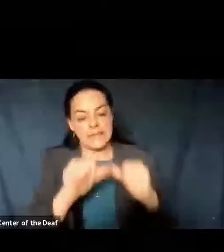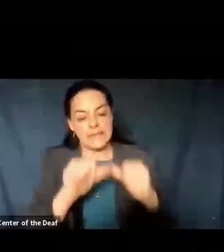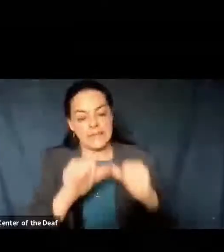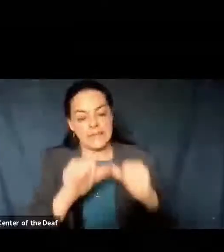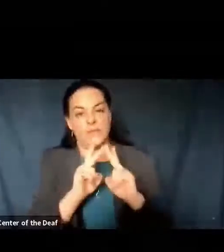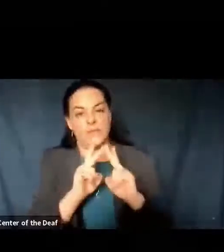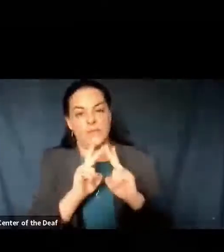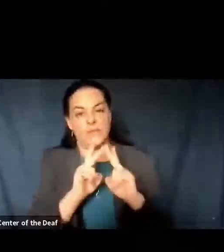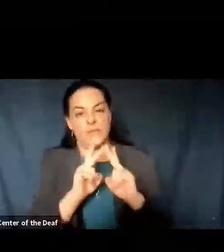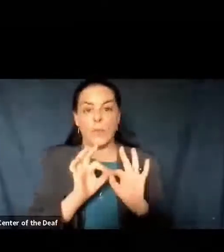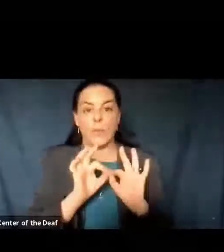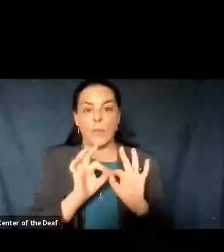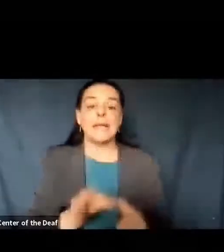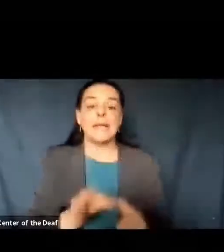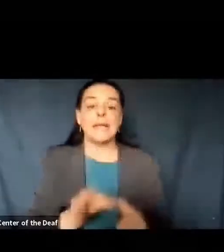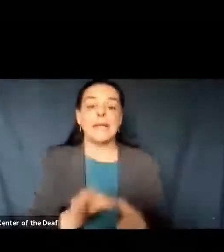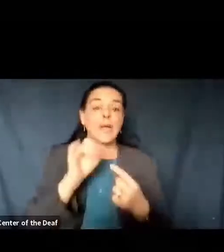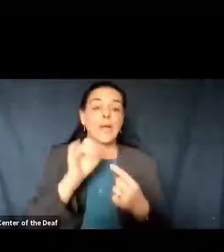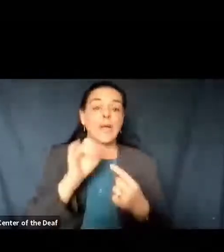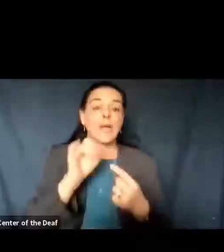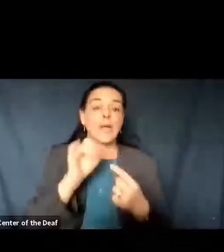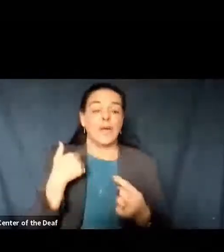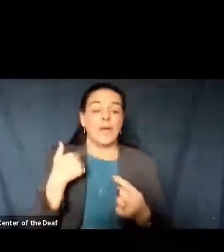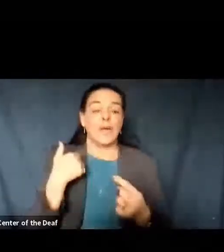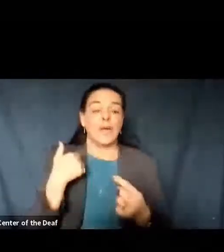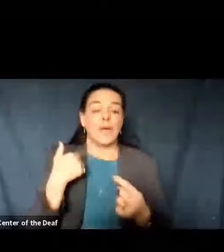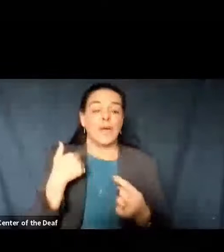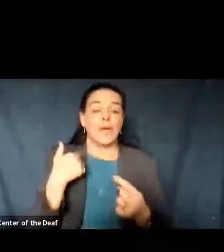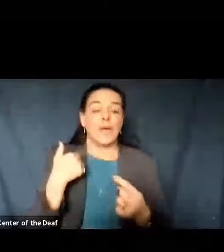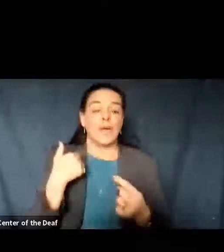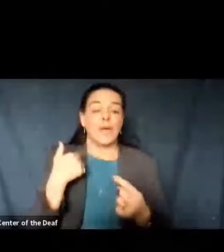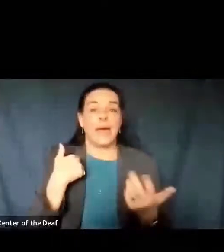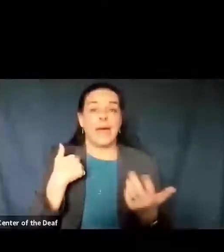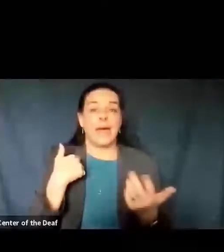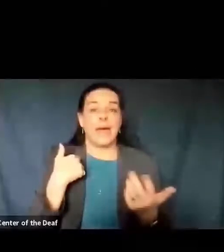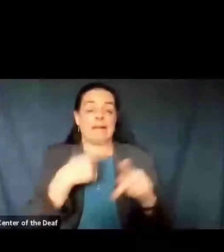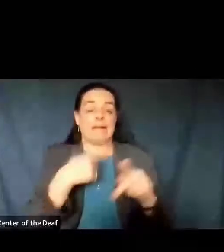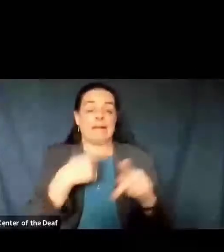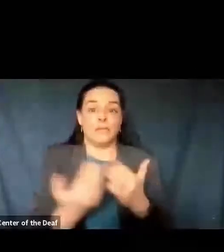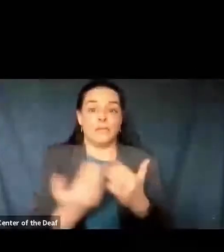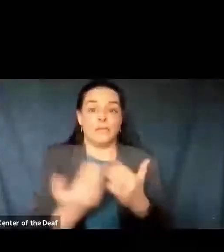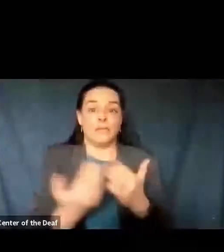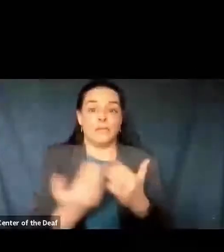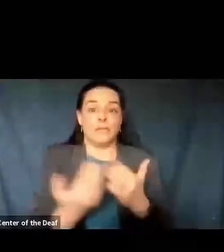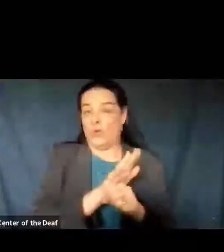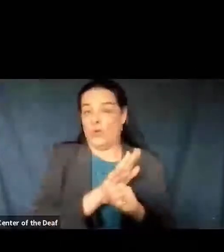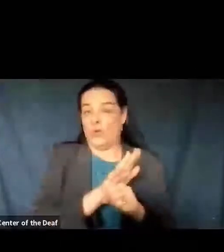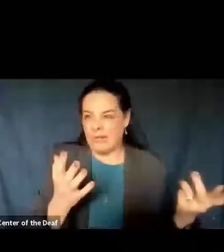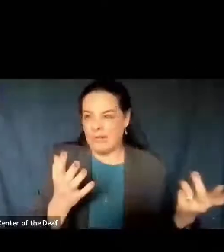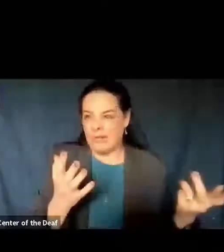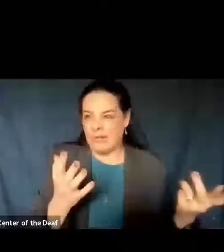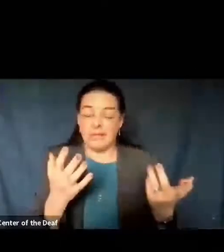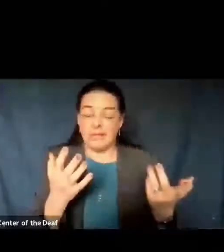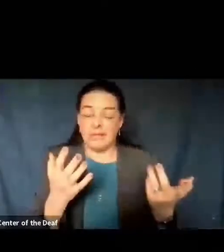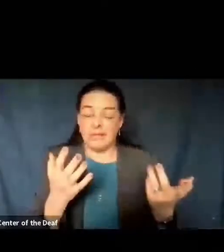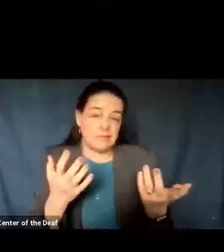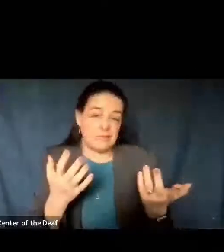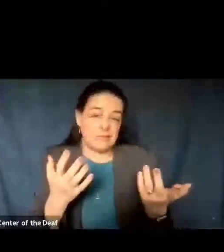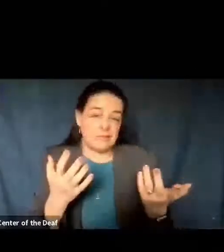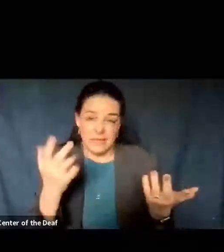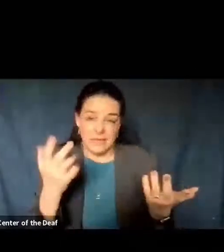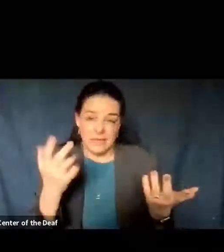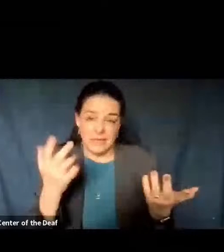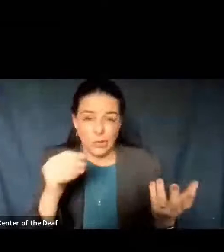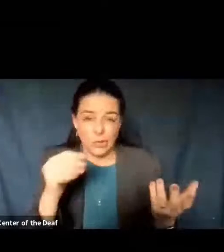And especially if we have a variant that is in the area that is spread more efficiently. From Vincent with